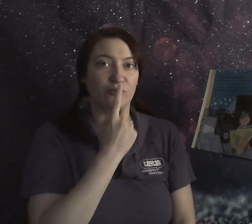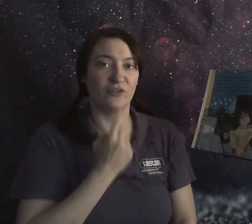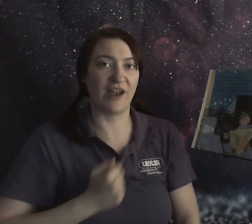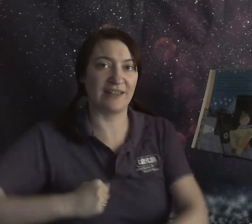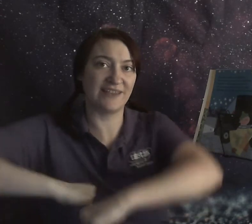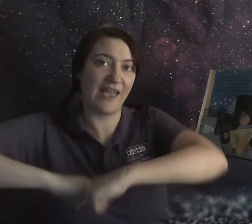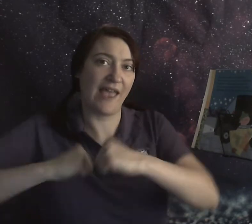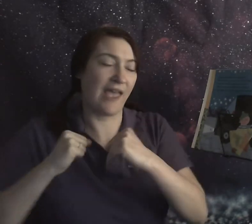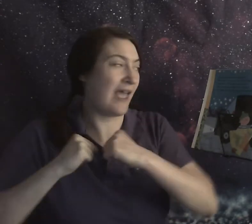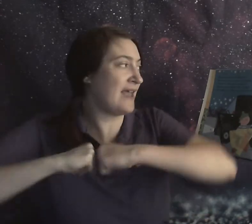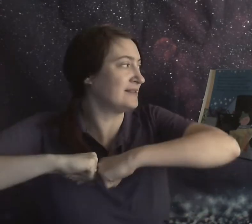red hen.